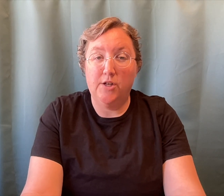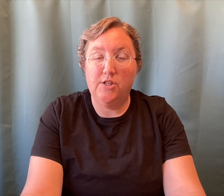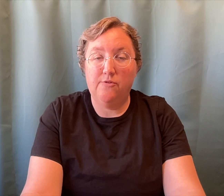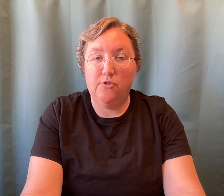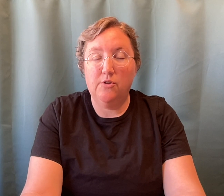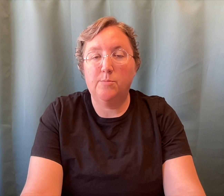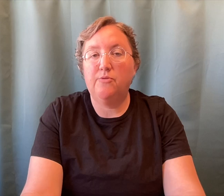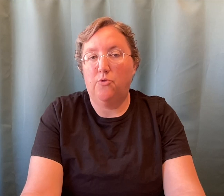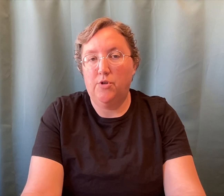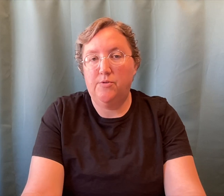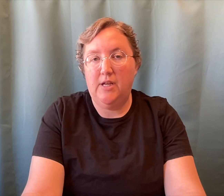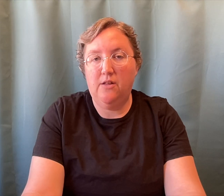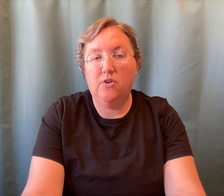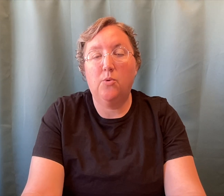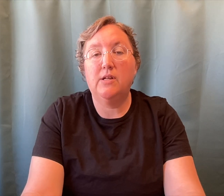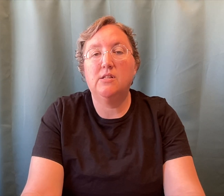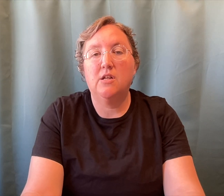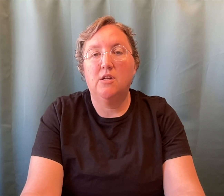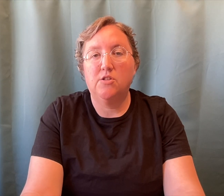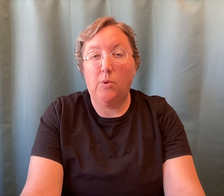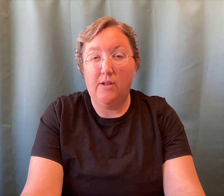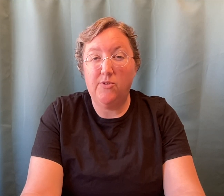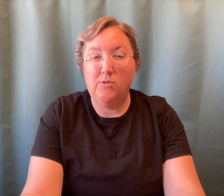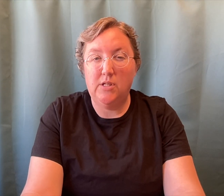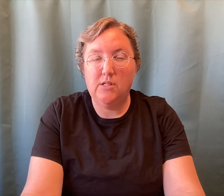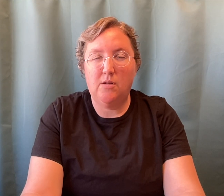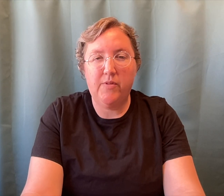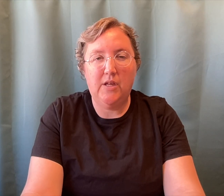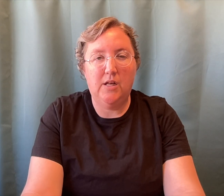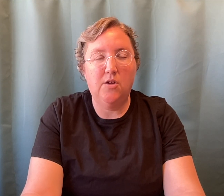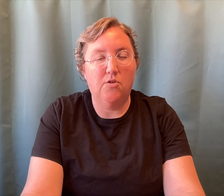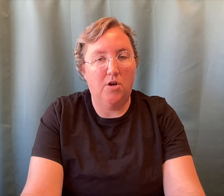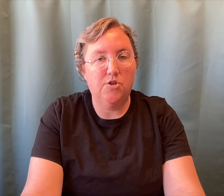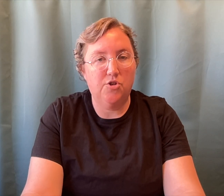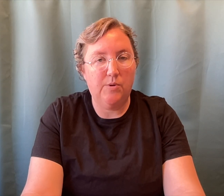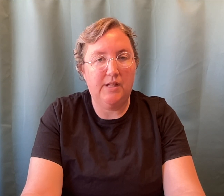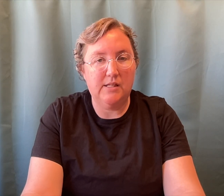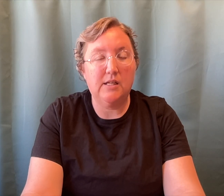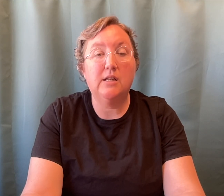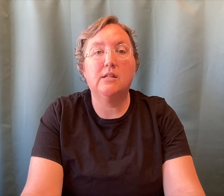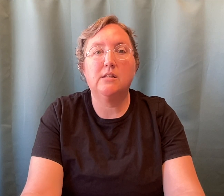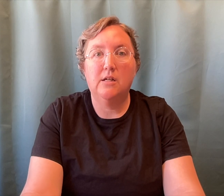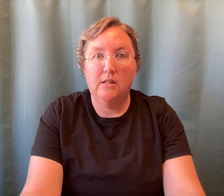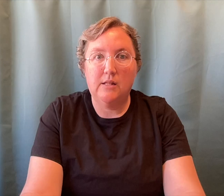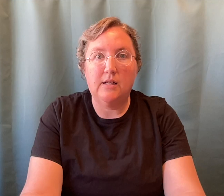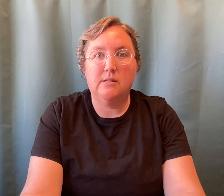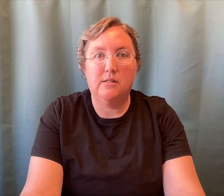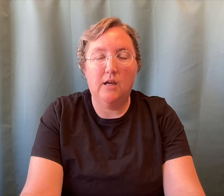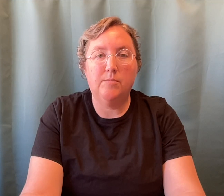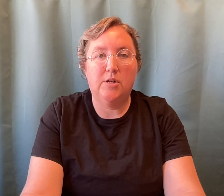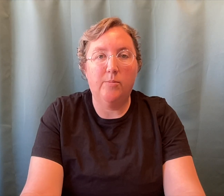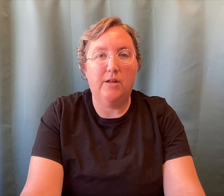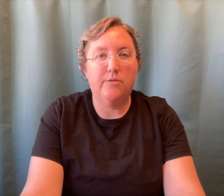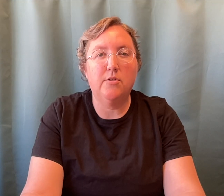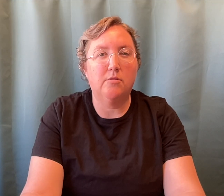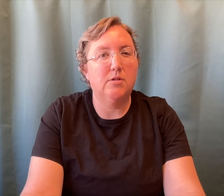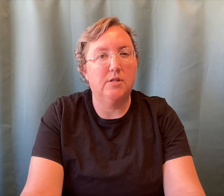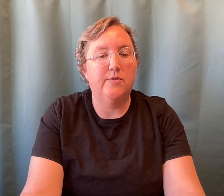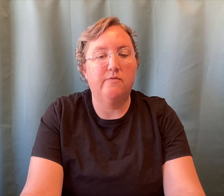it first before you take the quiz. So if you see something in it you're not sure what that sign is, that's the time to go back through your notes and see if you can figure